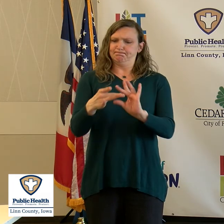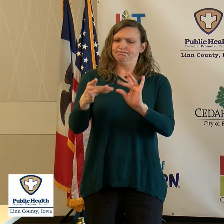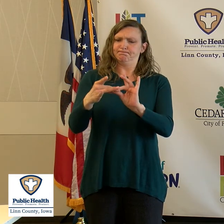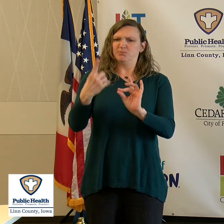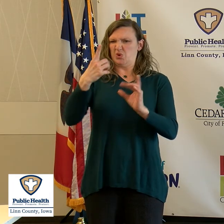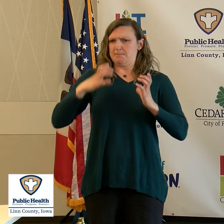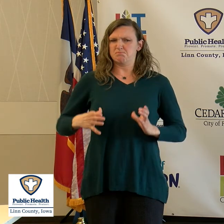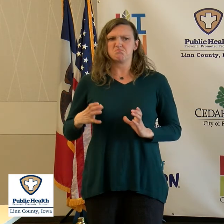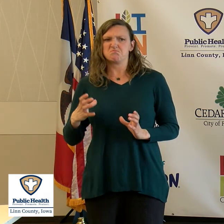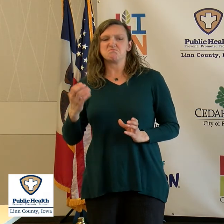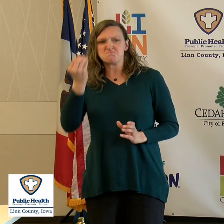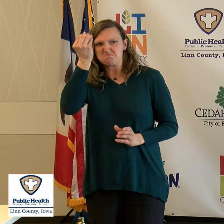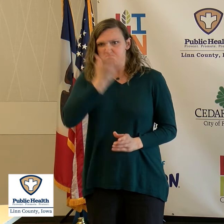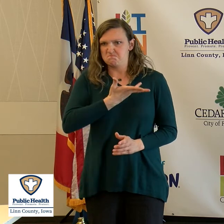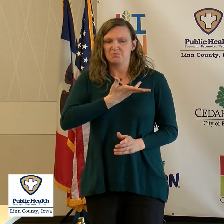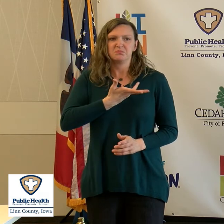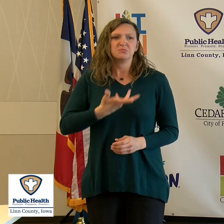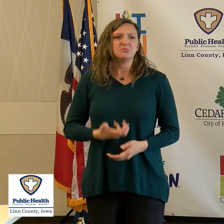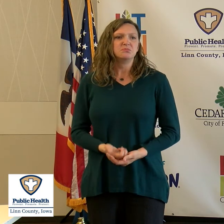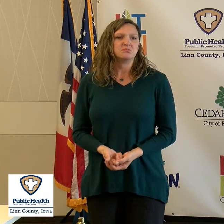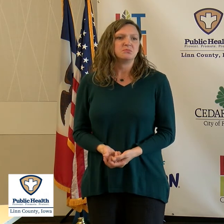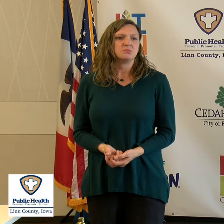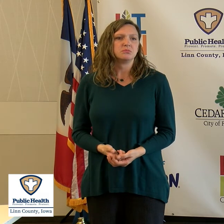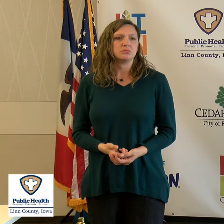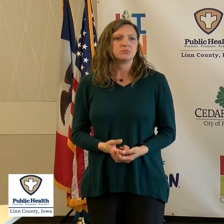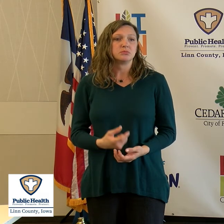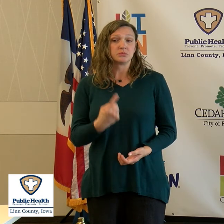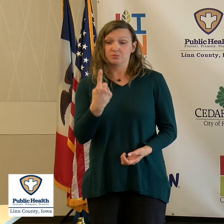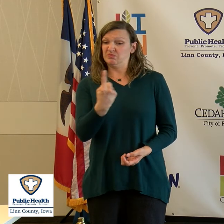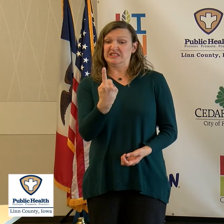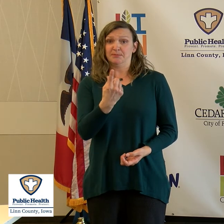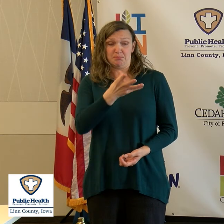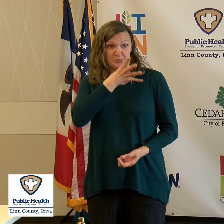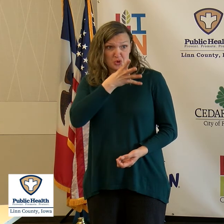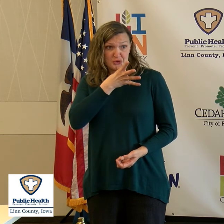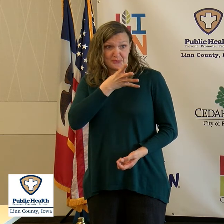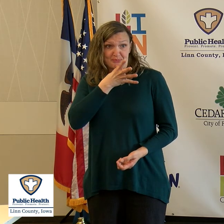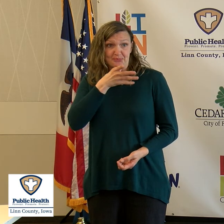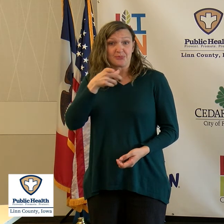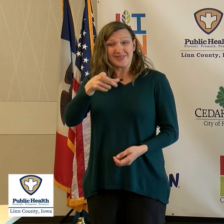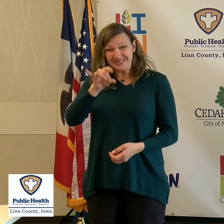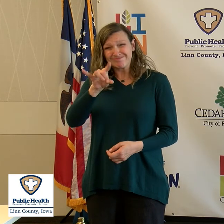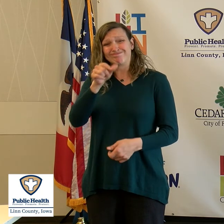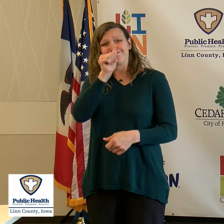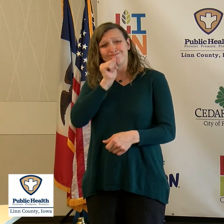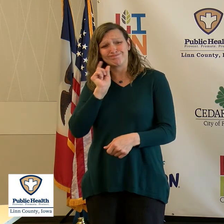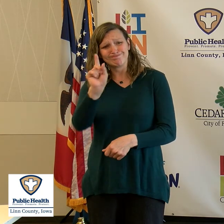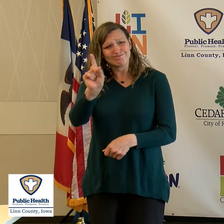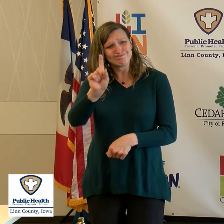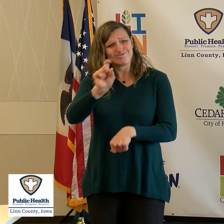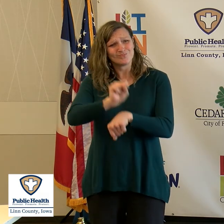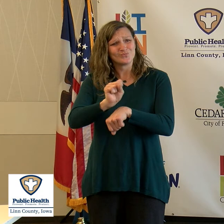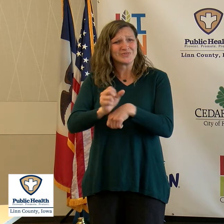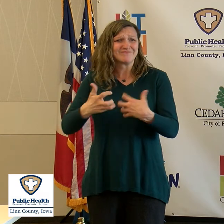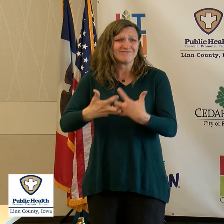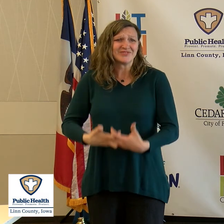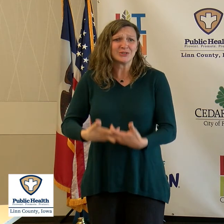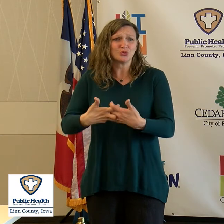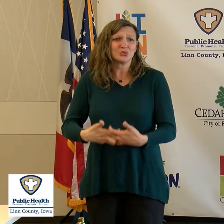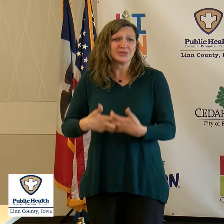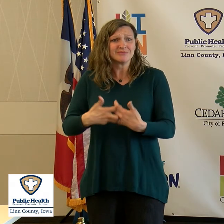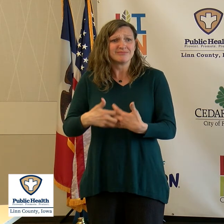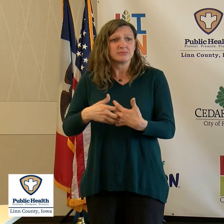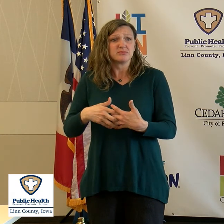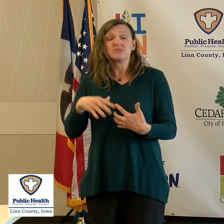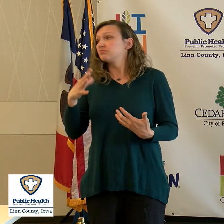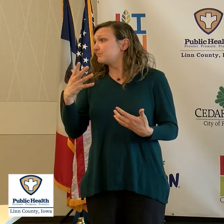The client is a single mother who is working at a factory, and she came to Iowa as a refugee after